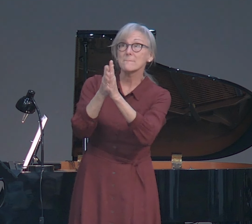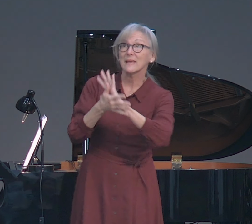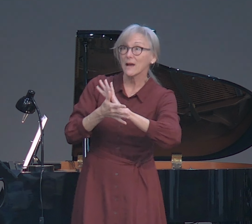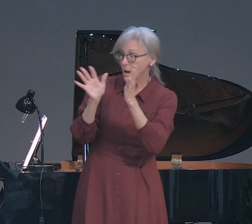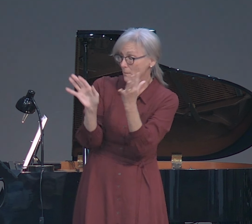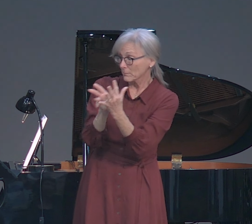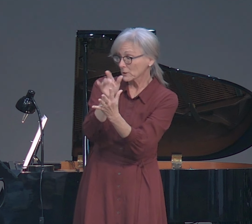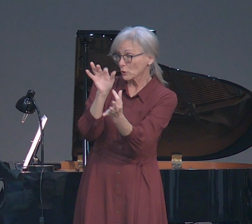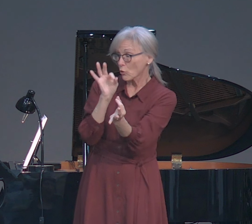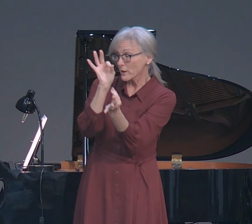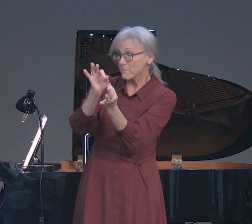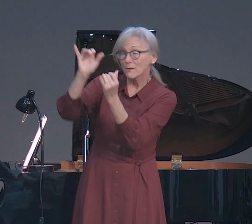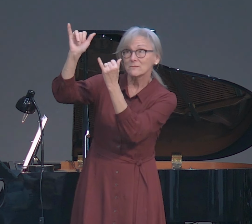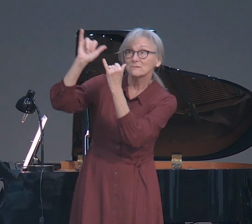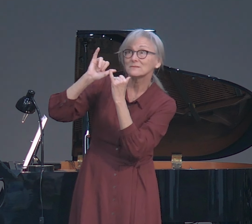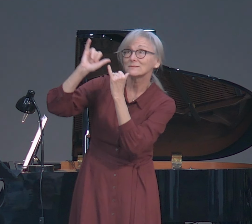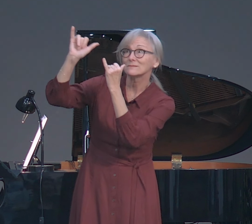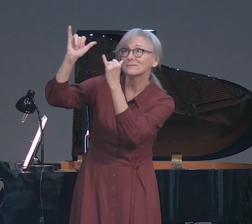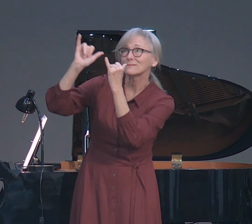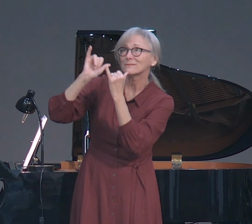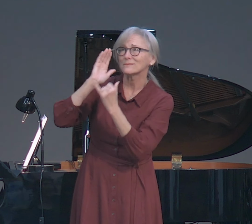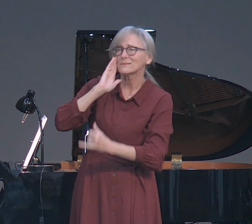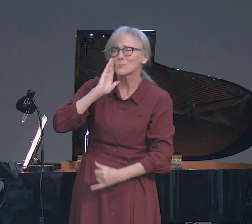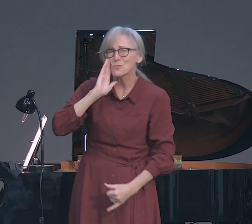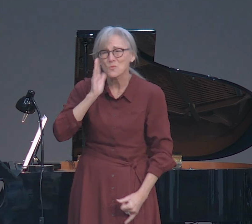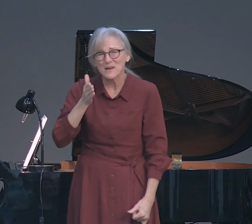glorified I too shall be.